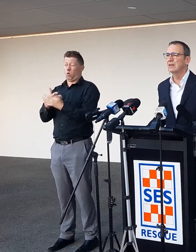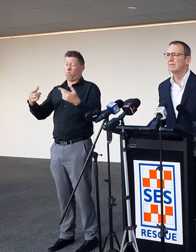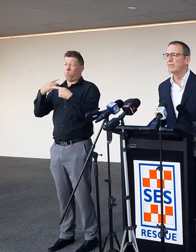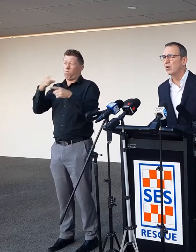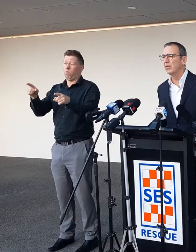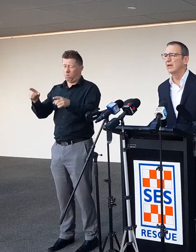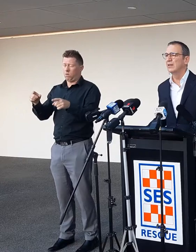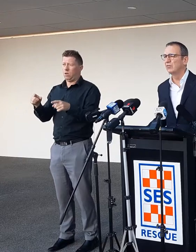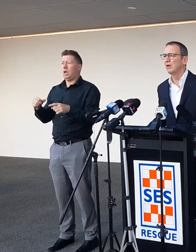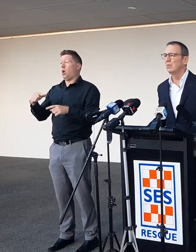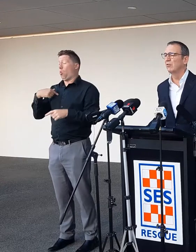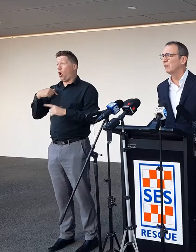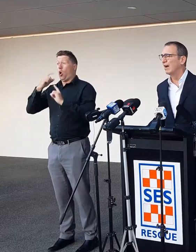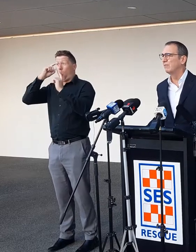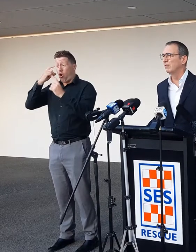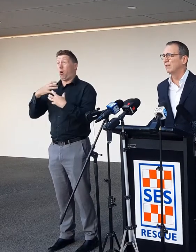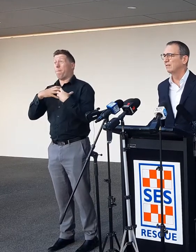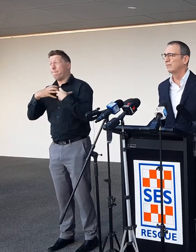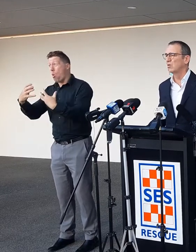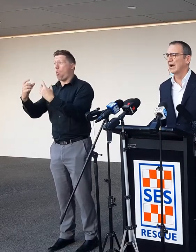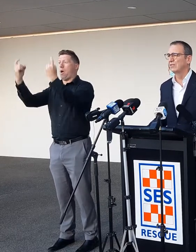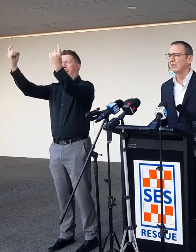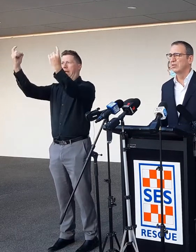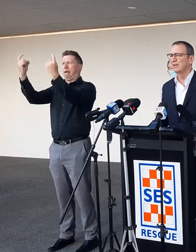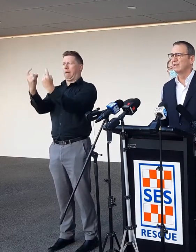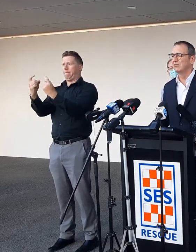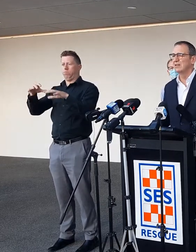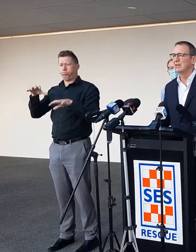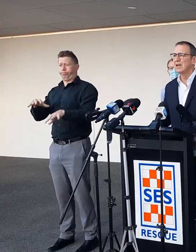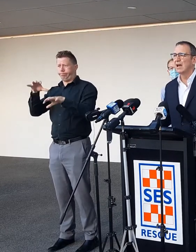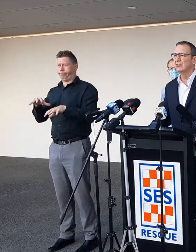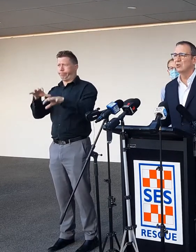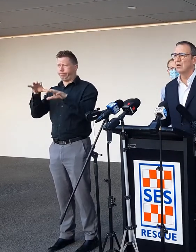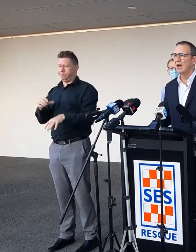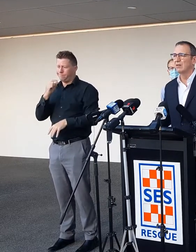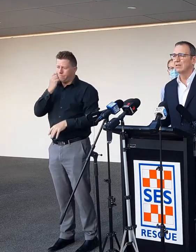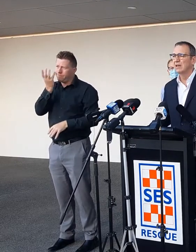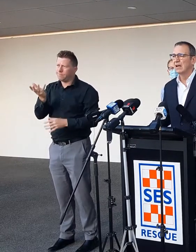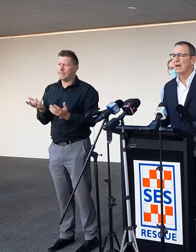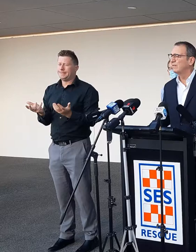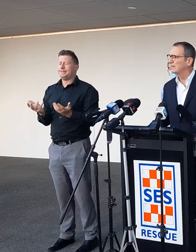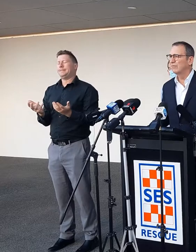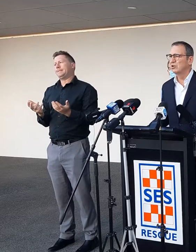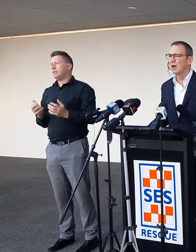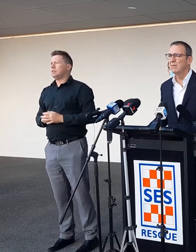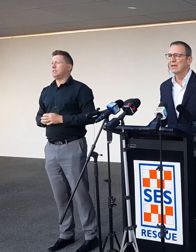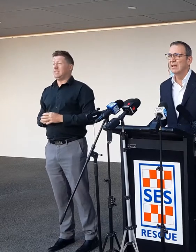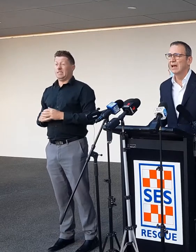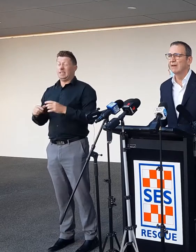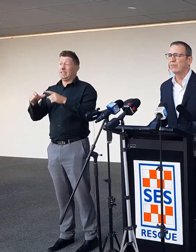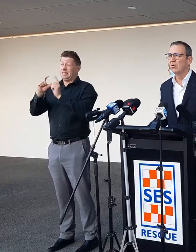is the further extreme weather and rainfall events that are forecast over the next 72 hours. This is a tough